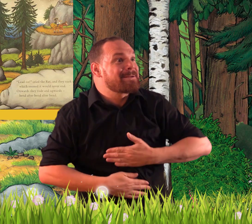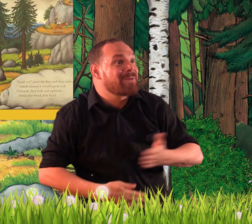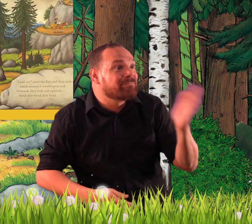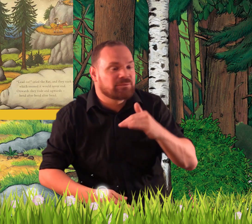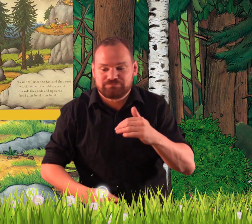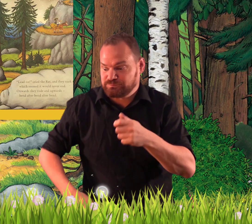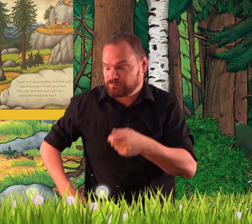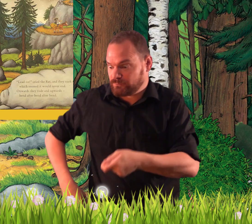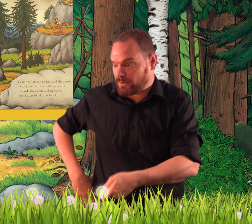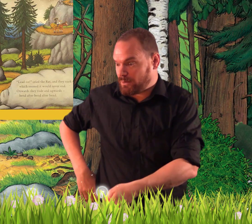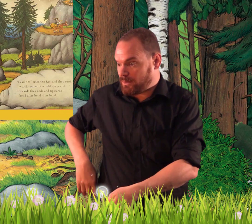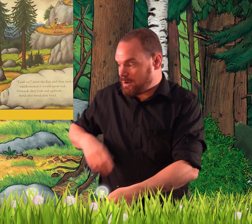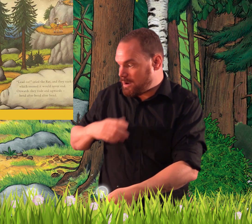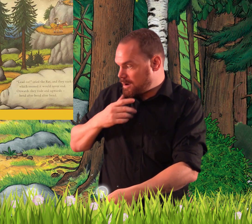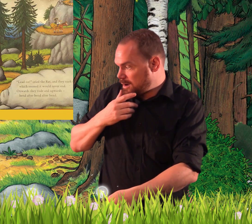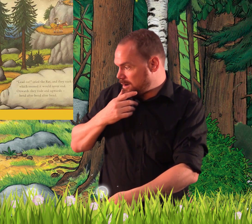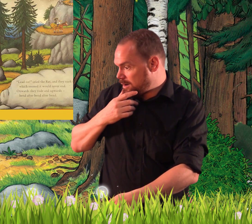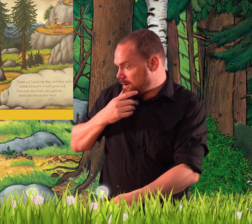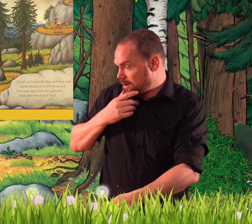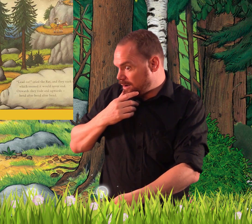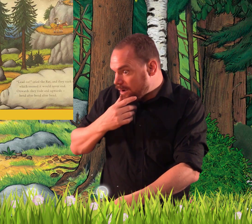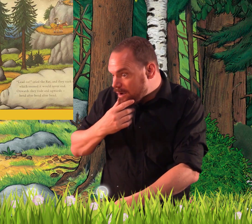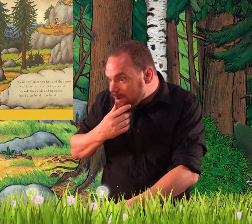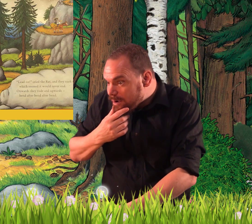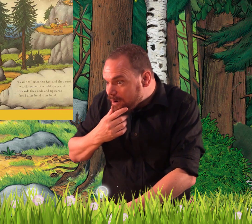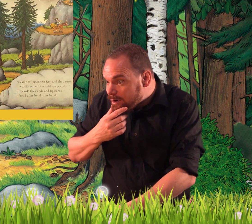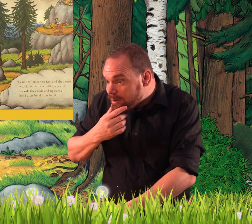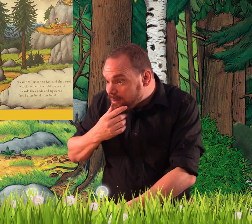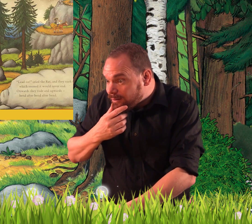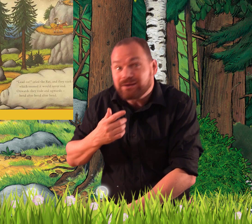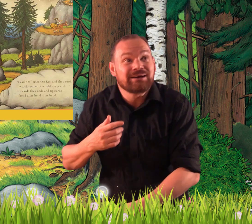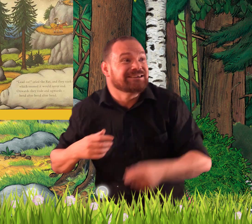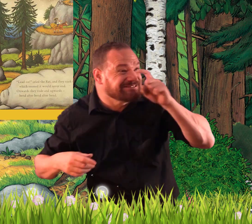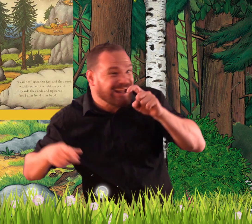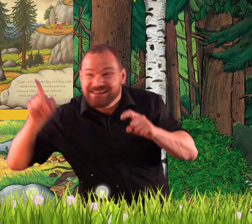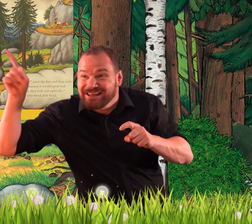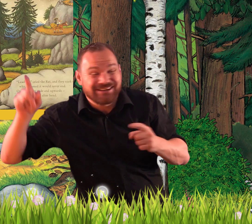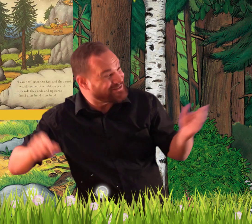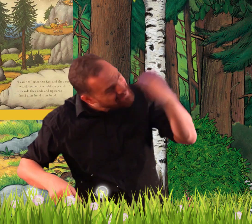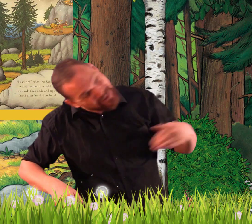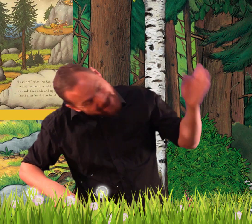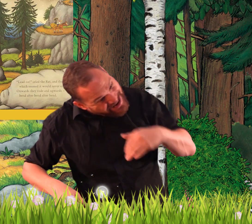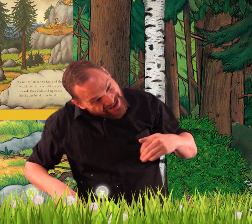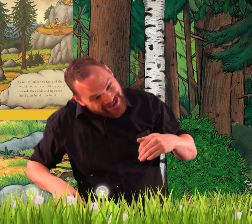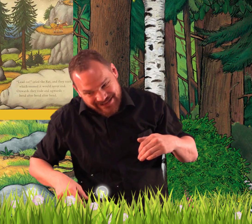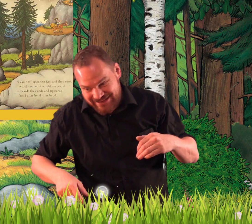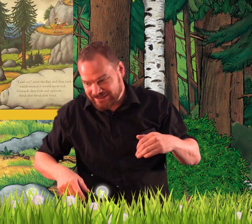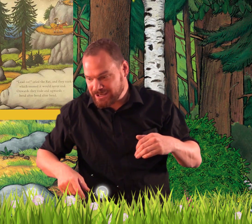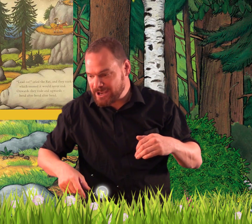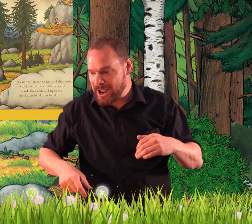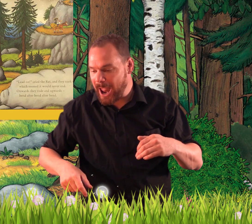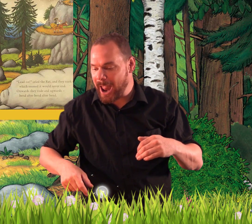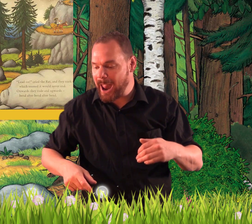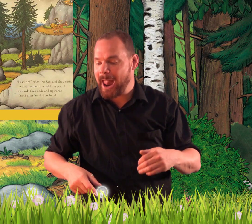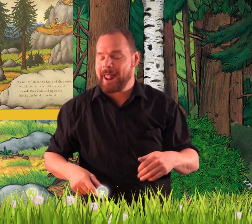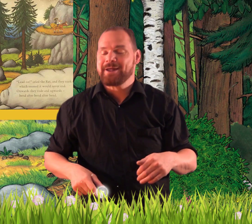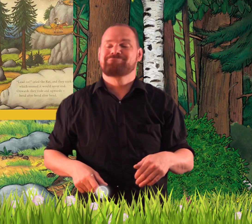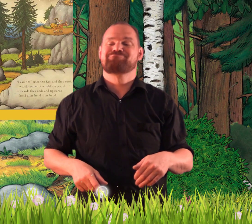come and see? There's lots of yummy food. The highway rat thought about it for a moment. Come and see my sister, said the